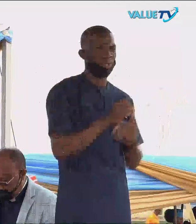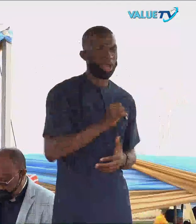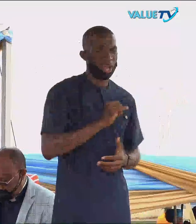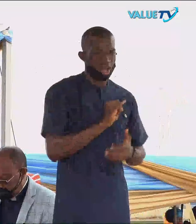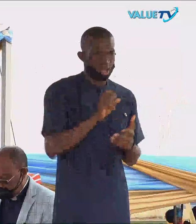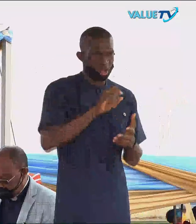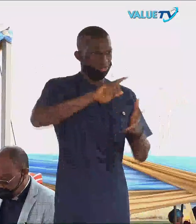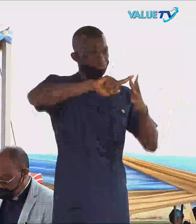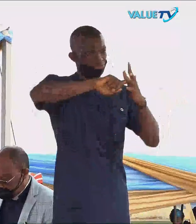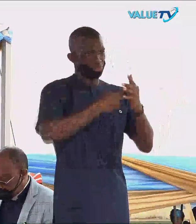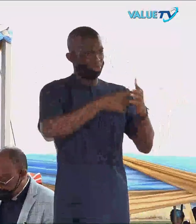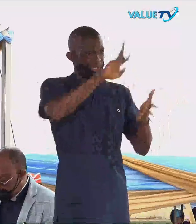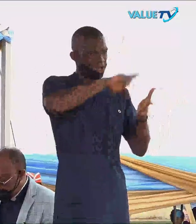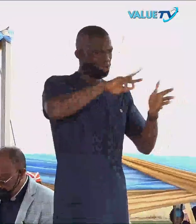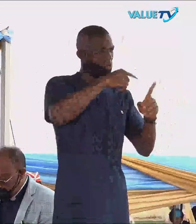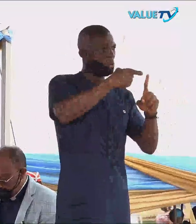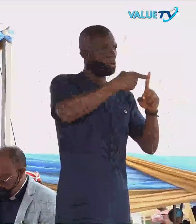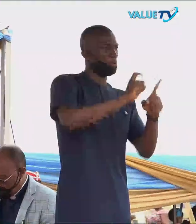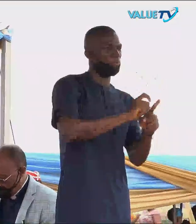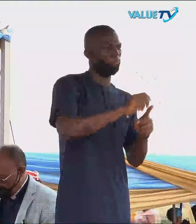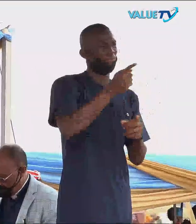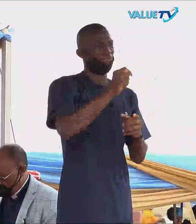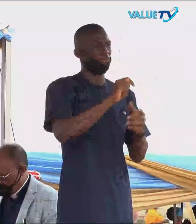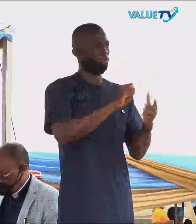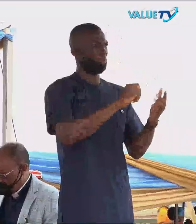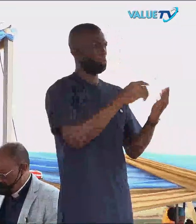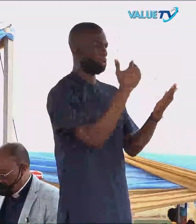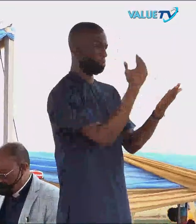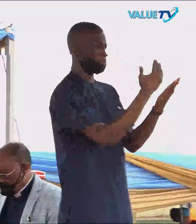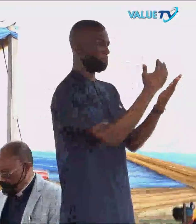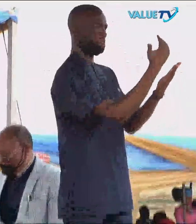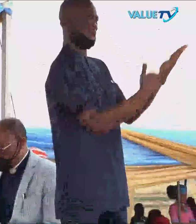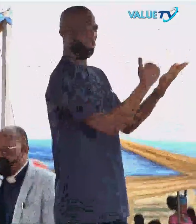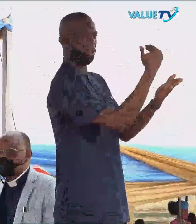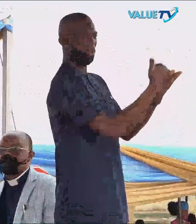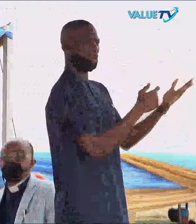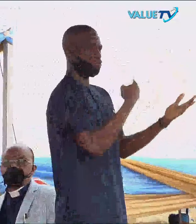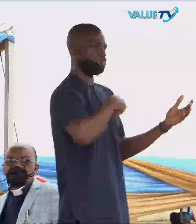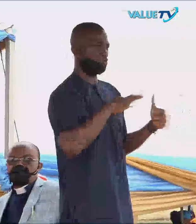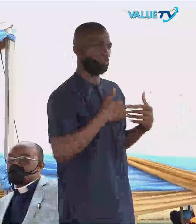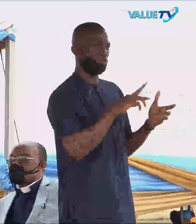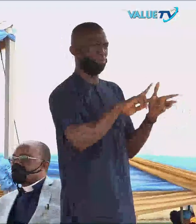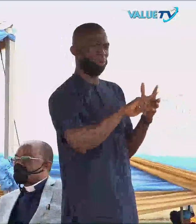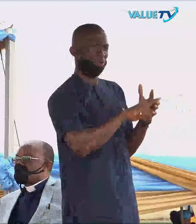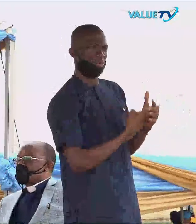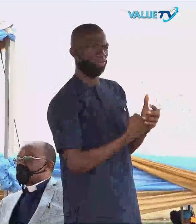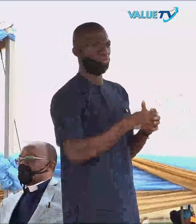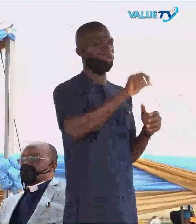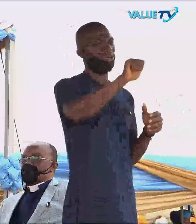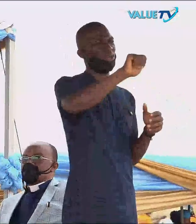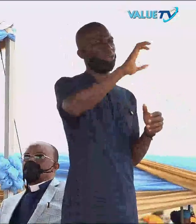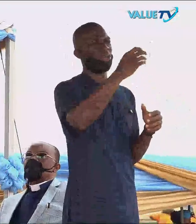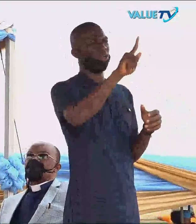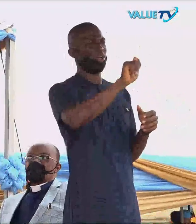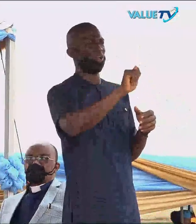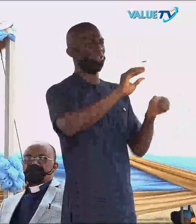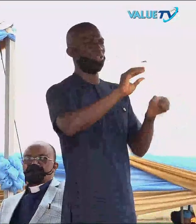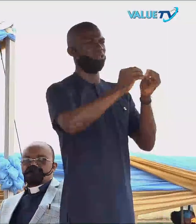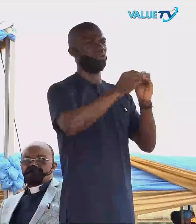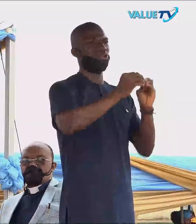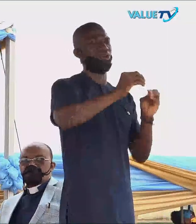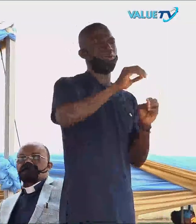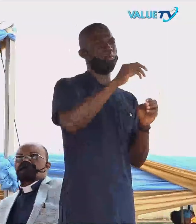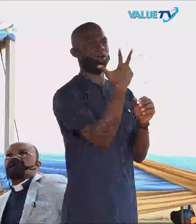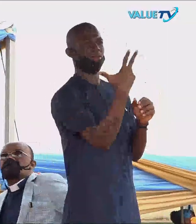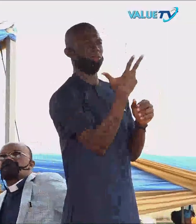reading from the passage we read earlier, Acts chapter number 13. For time constraint, I'm not going